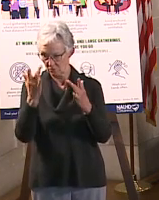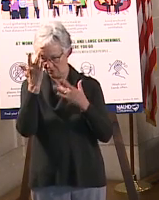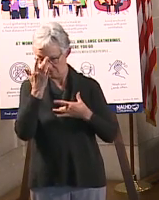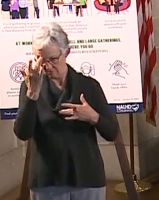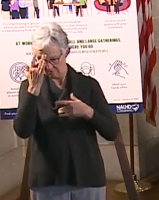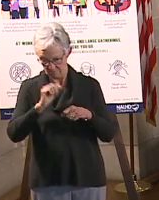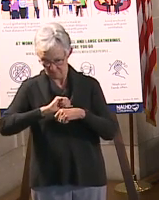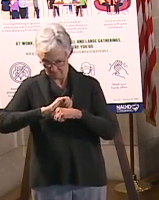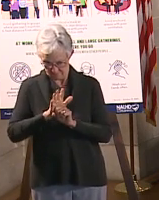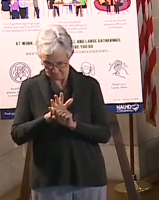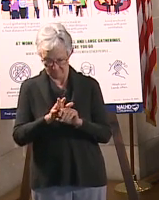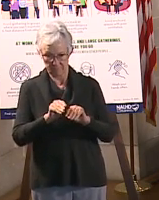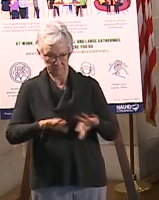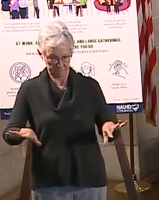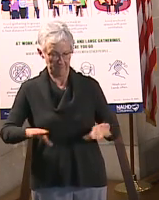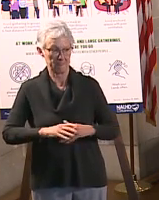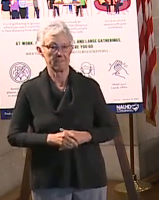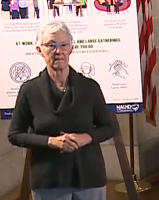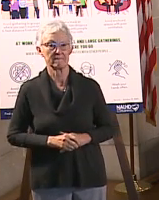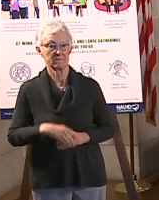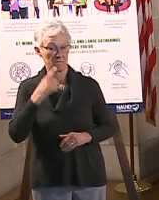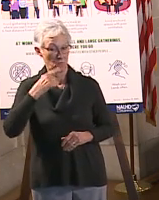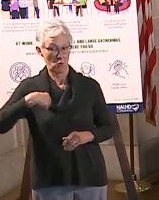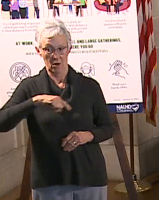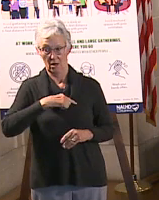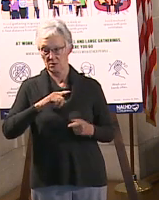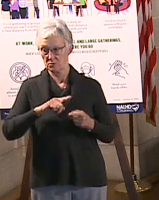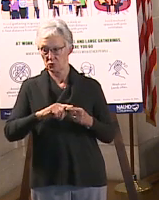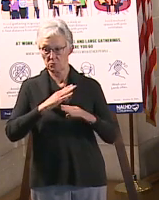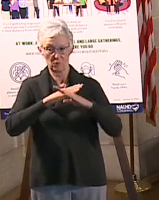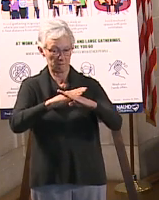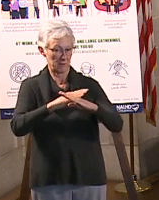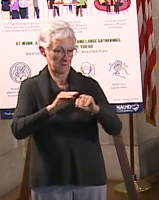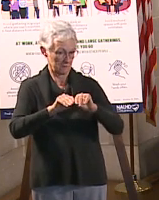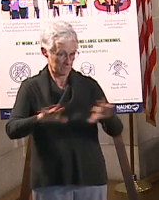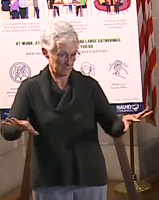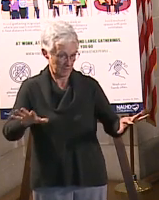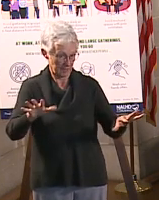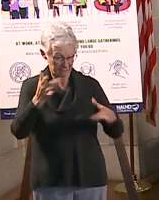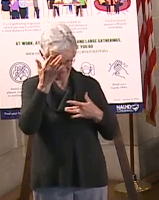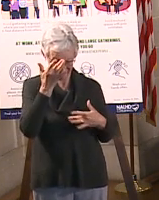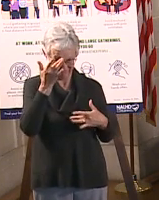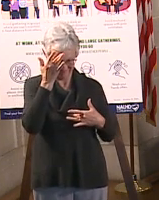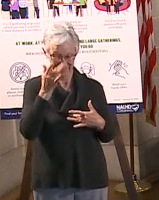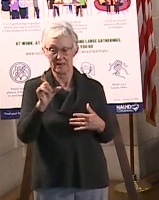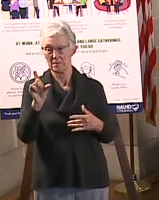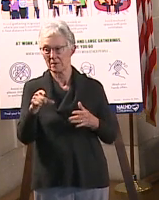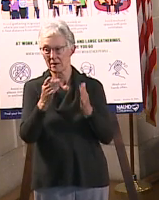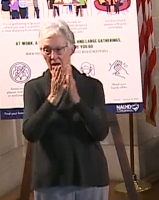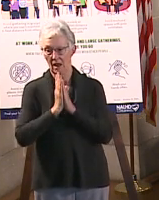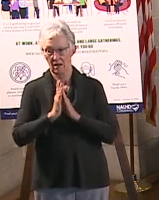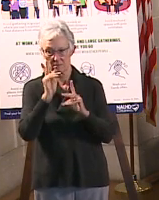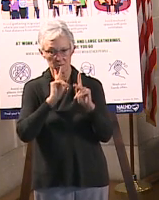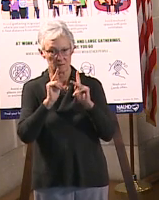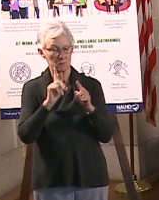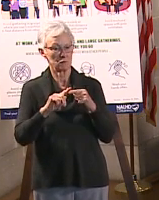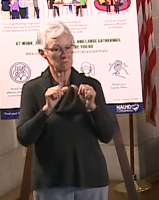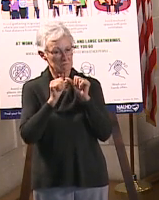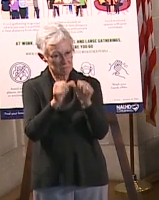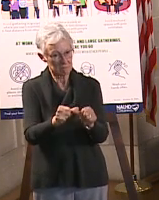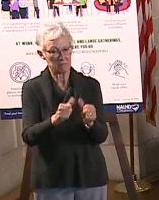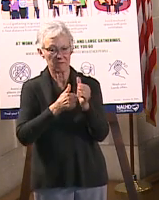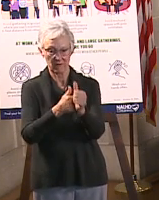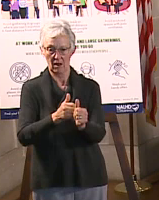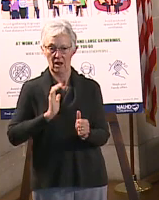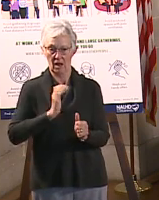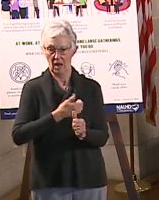people that to be able to slow the spread of the virus, we need everybody to continue to practicing all the good rules and